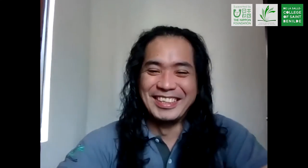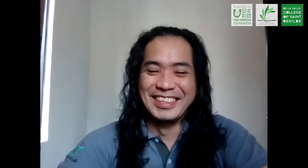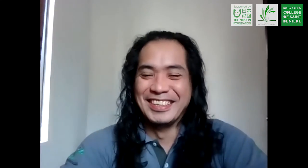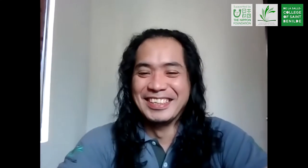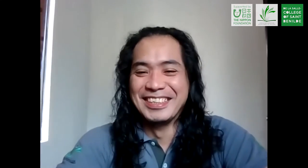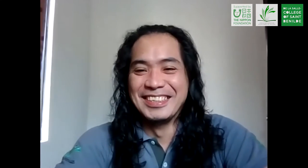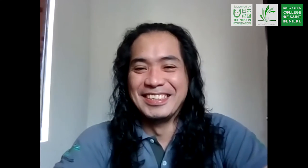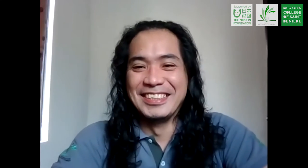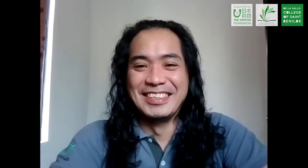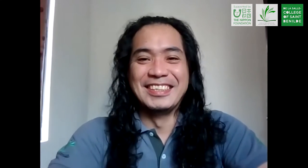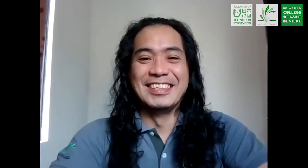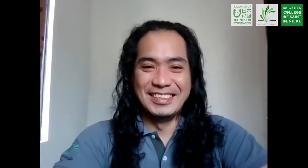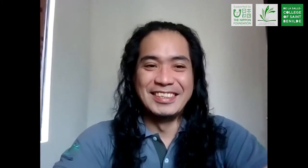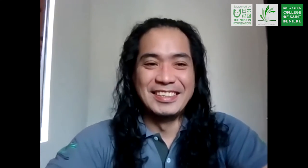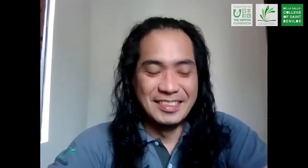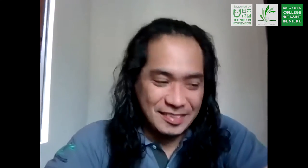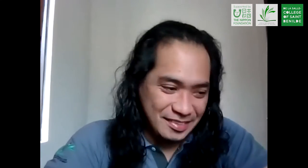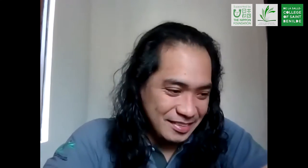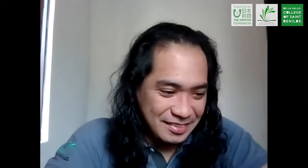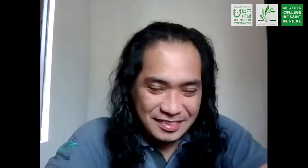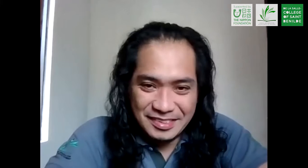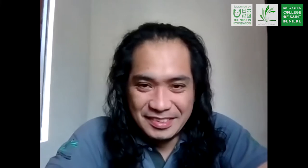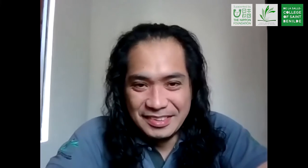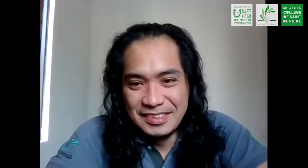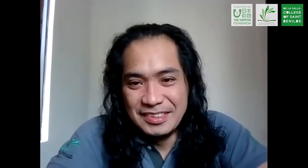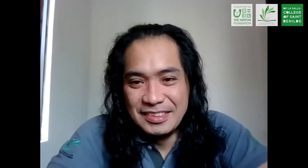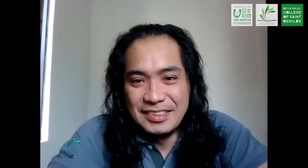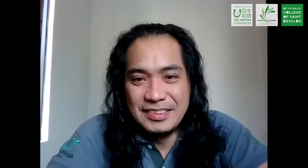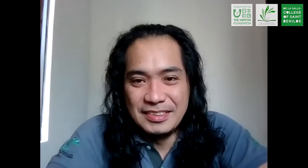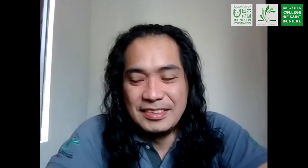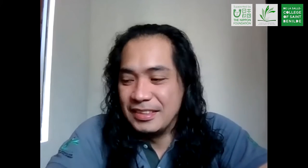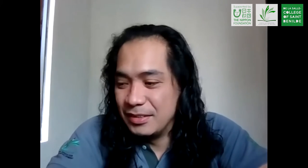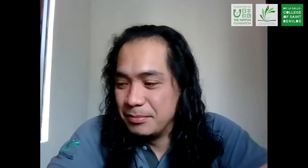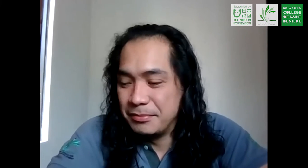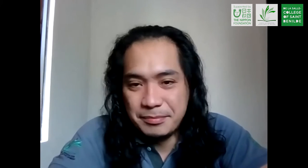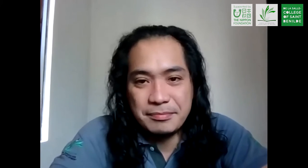well. And that